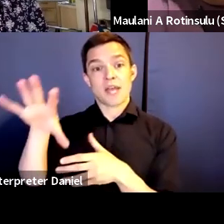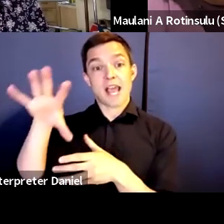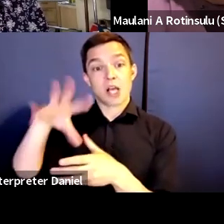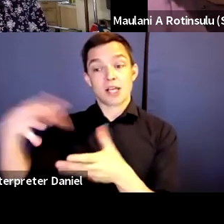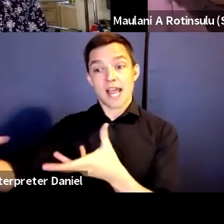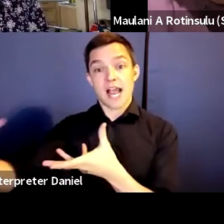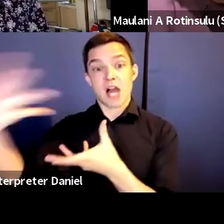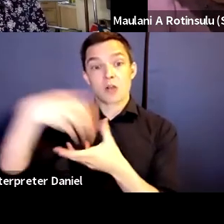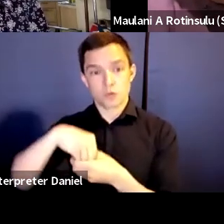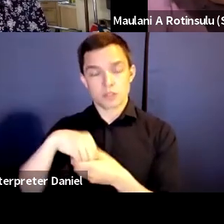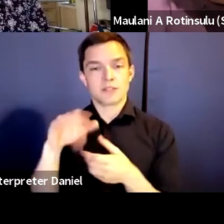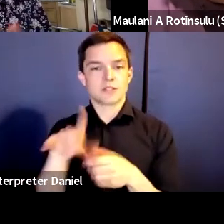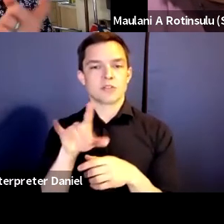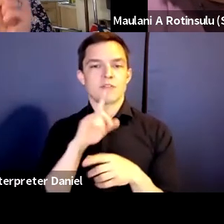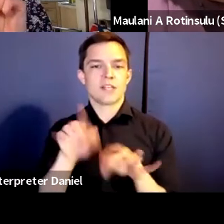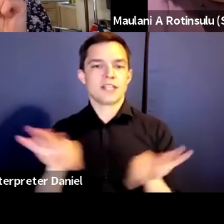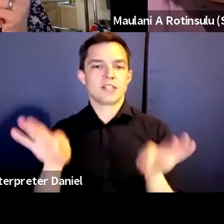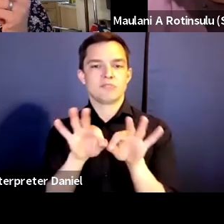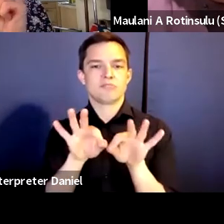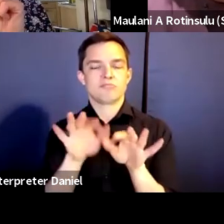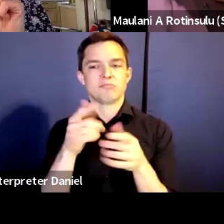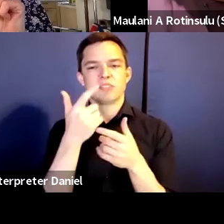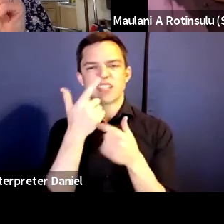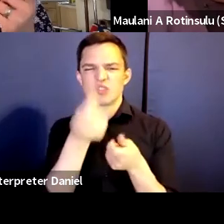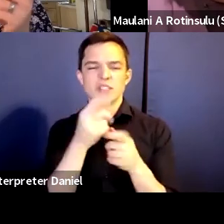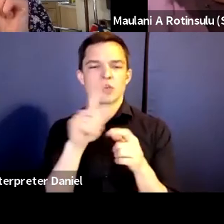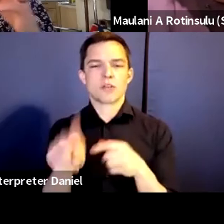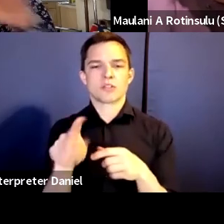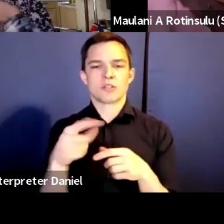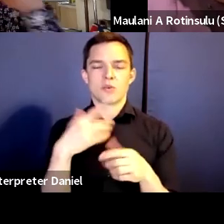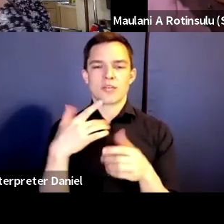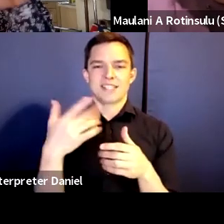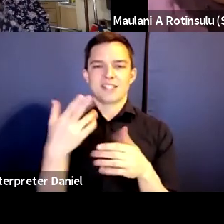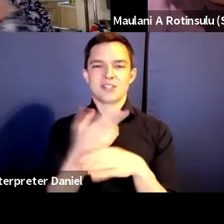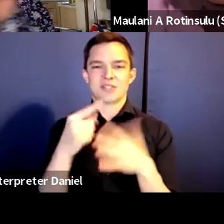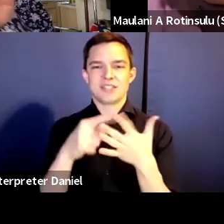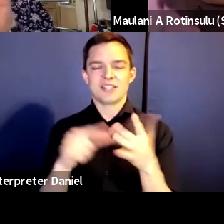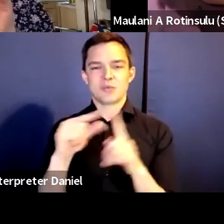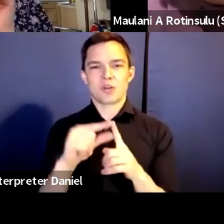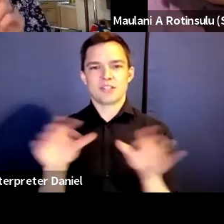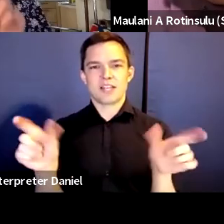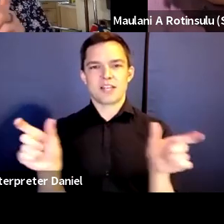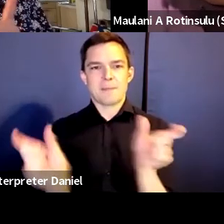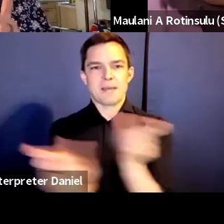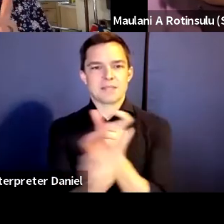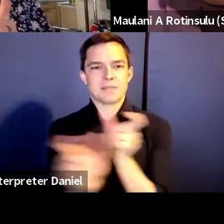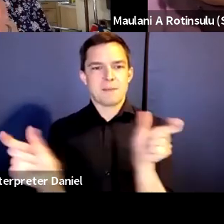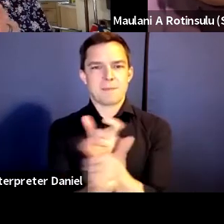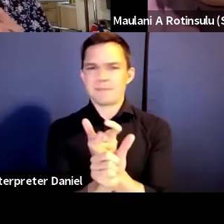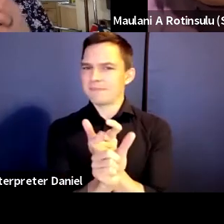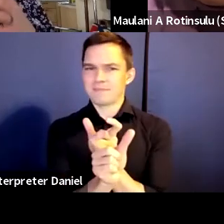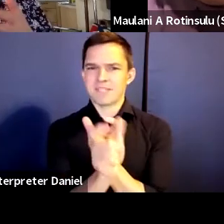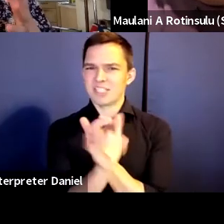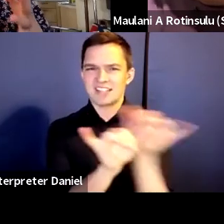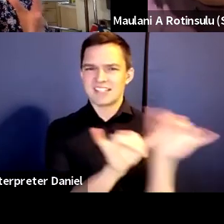I think it's a really interesting question because we sometimes use those terms and we kind of mix them up a little bit, but they're not the same,